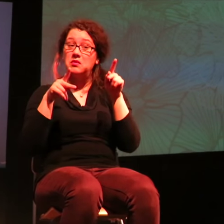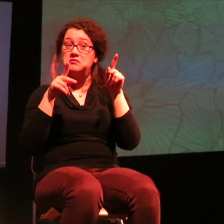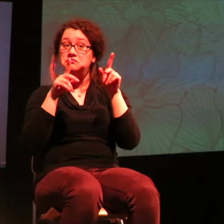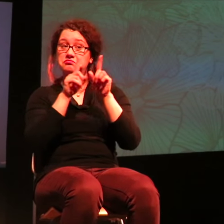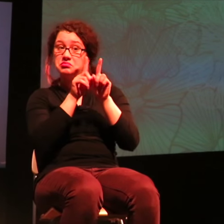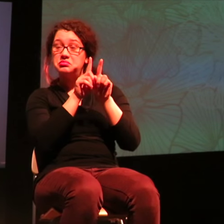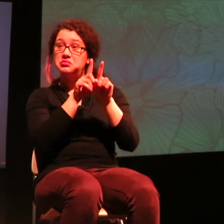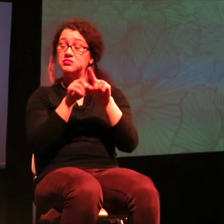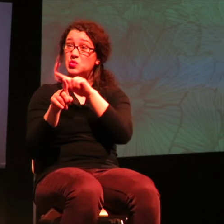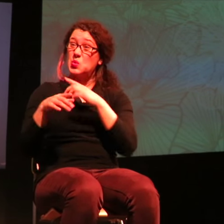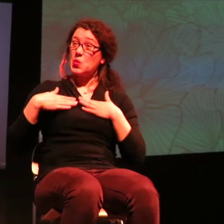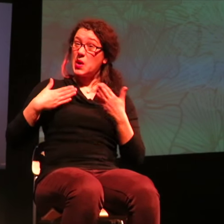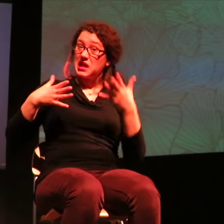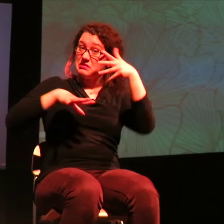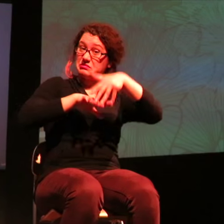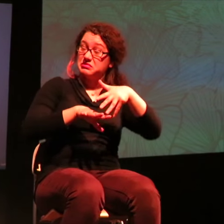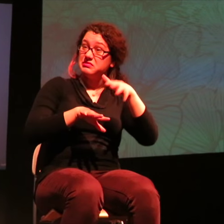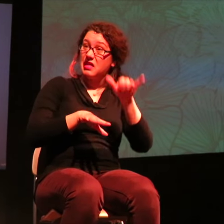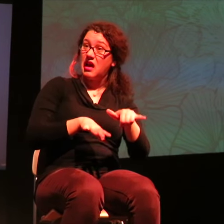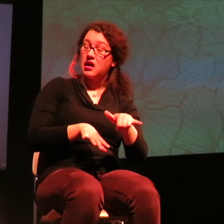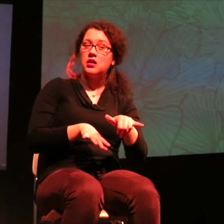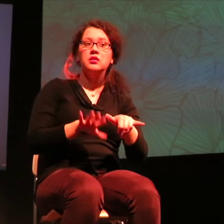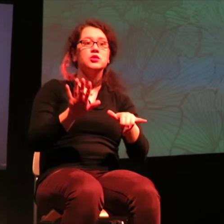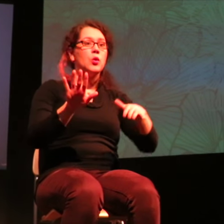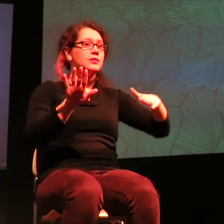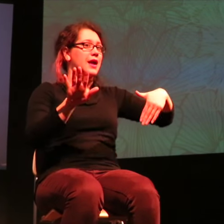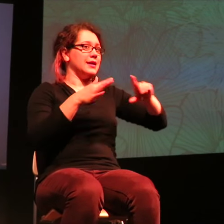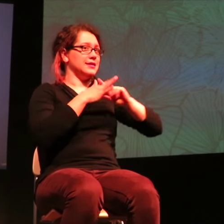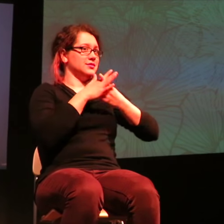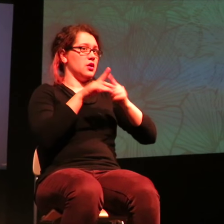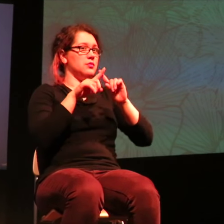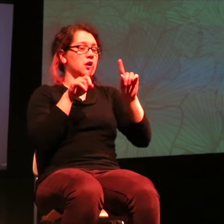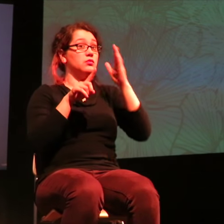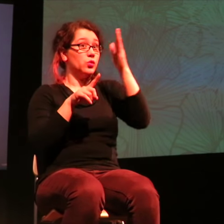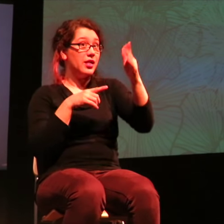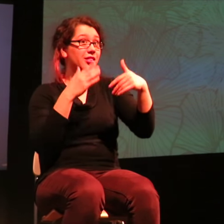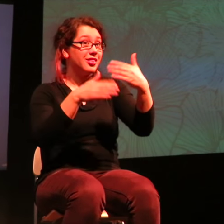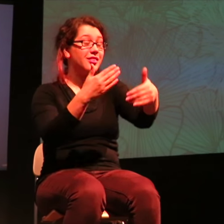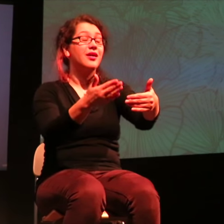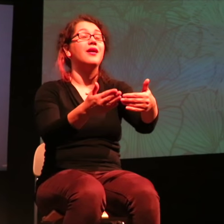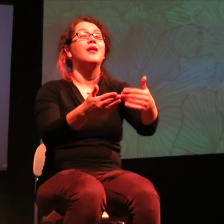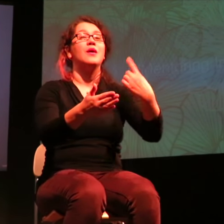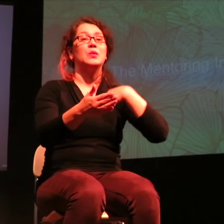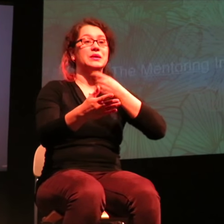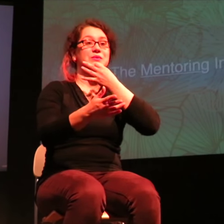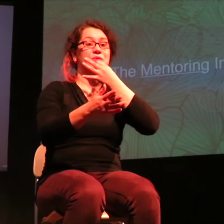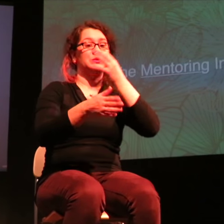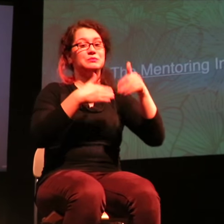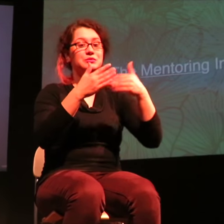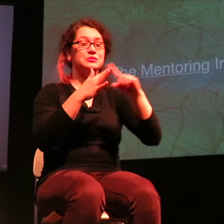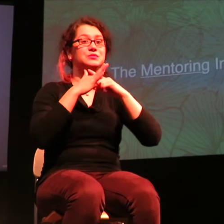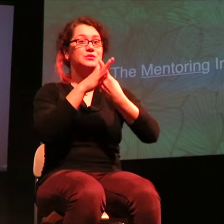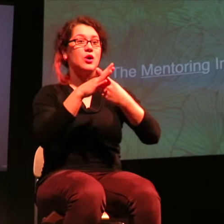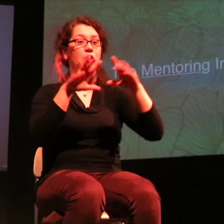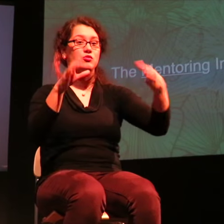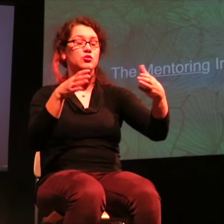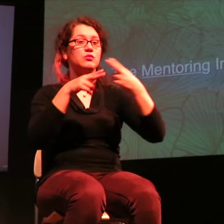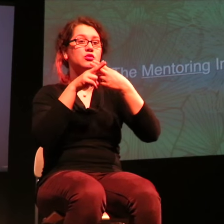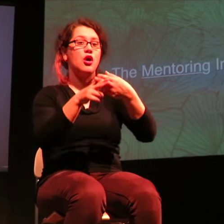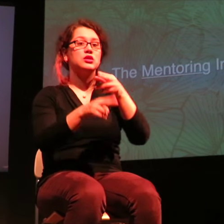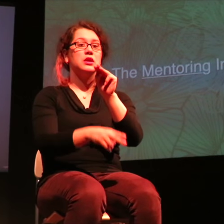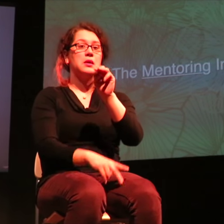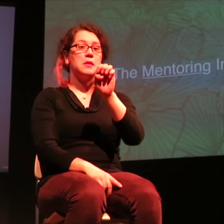we're really excited to say that it's not quite launched yet, but it's going to be, but we are well on our way to launching something that we're calling the